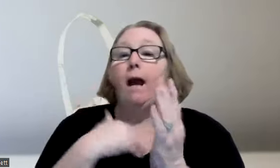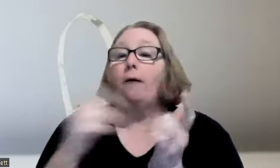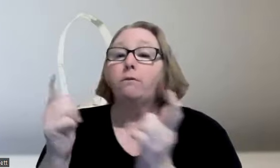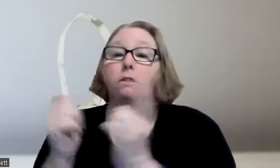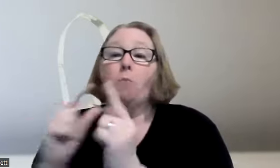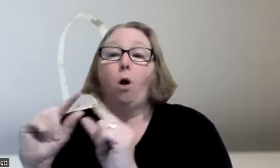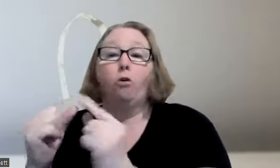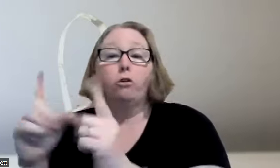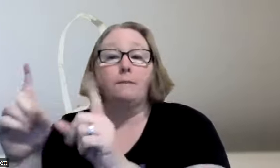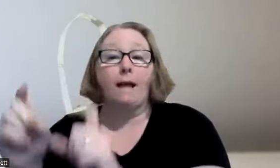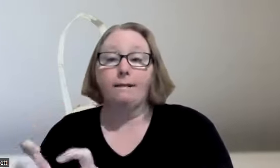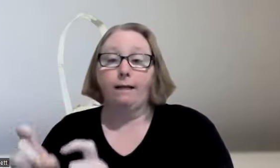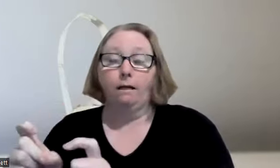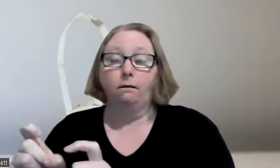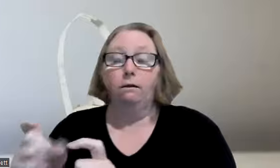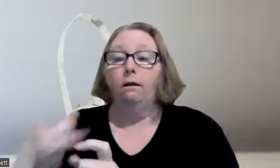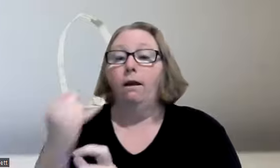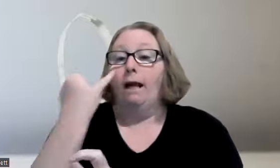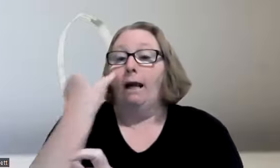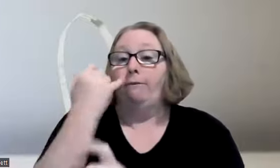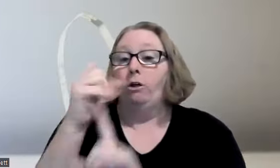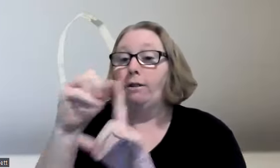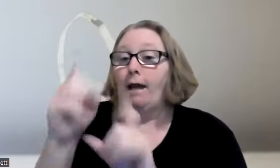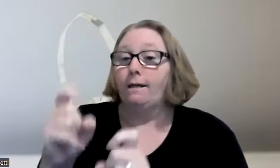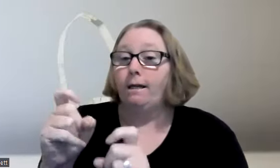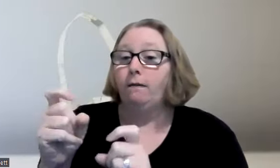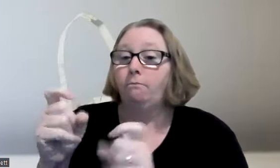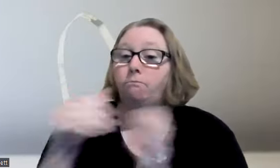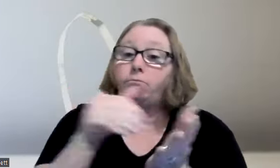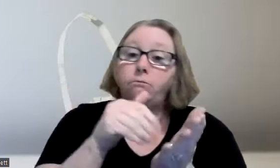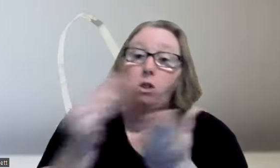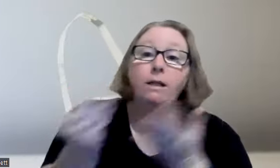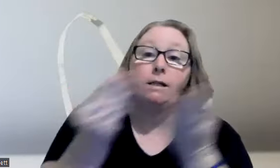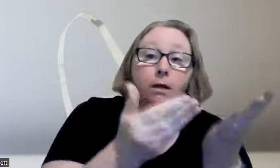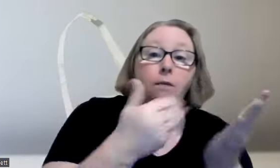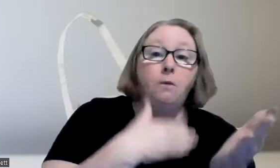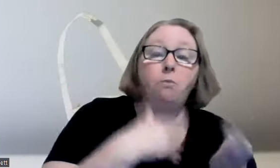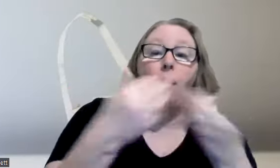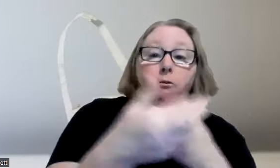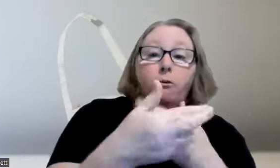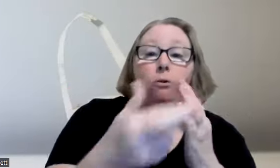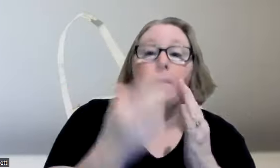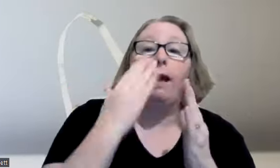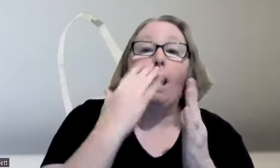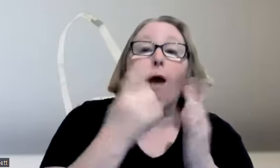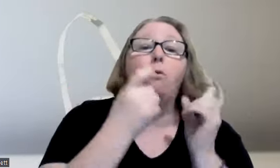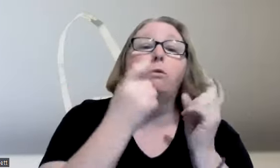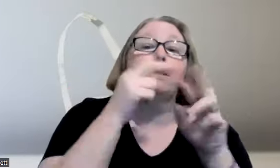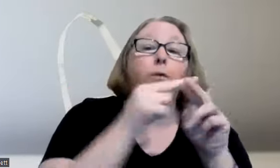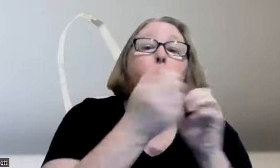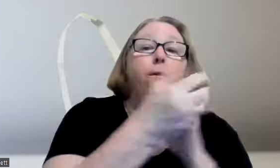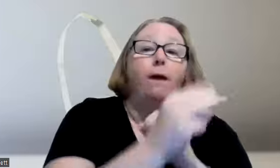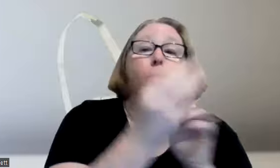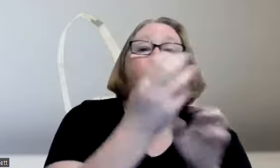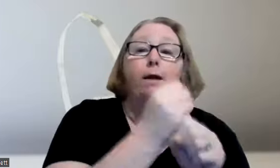have small group testing. If you're testing, you can send them to my room and I will sit with them while they